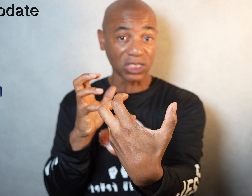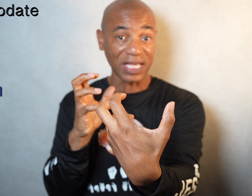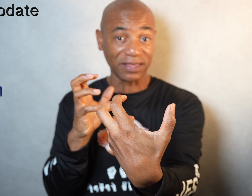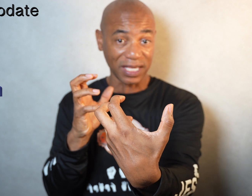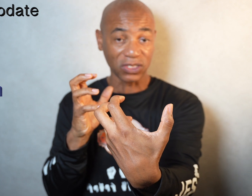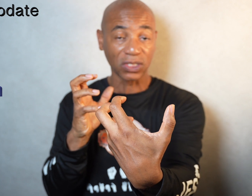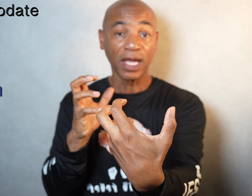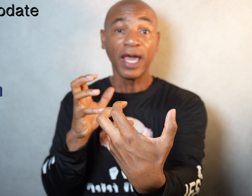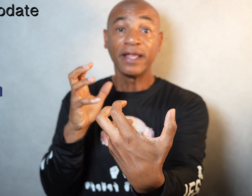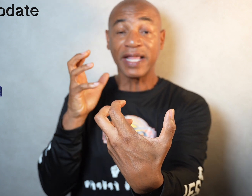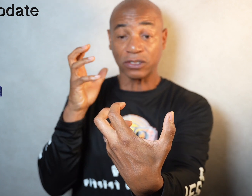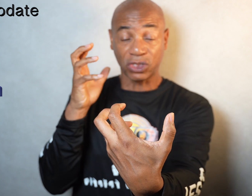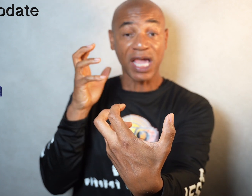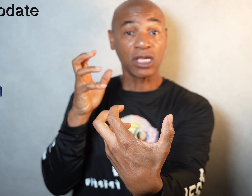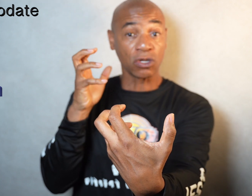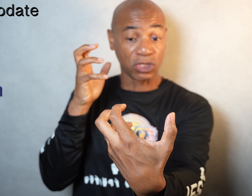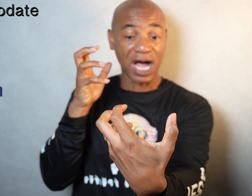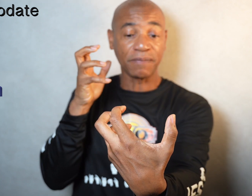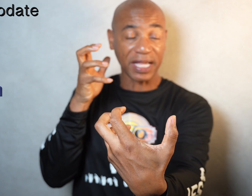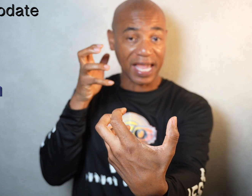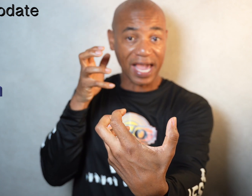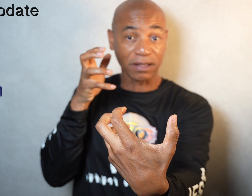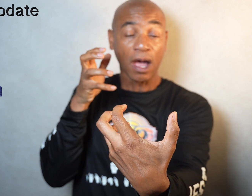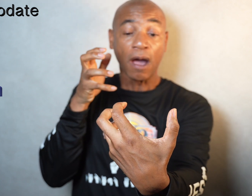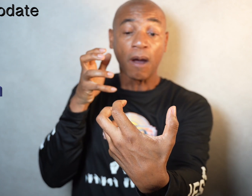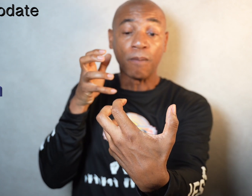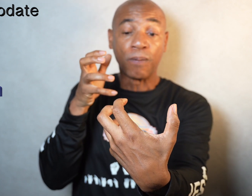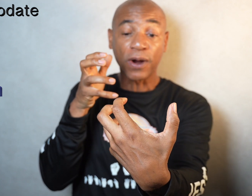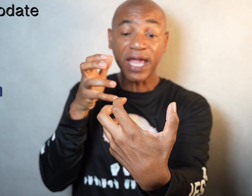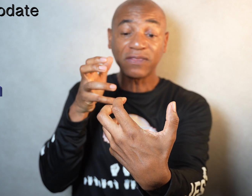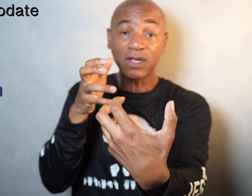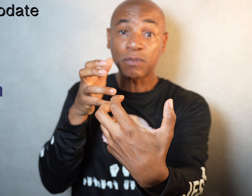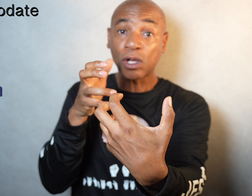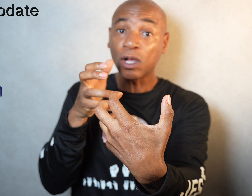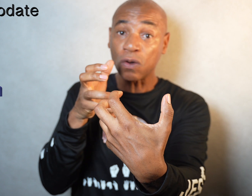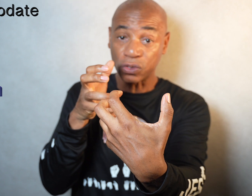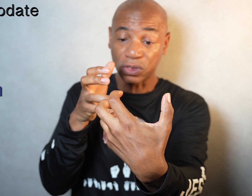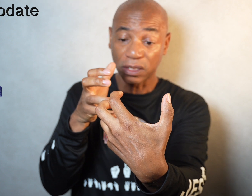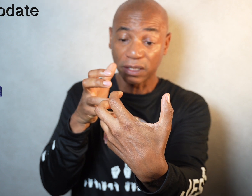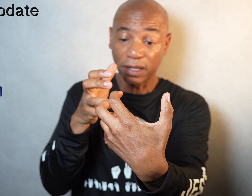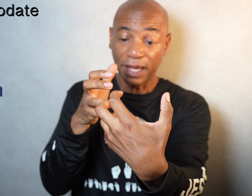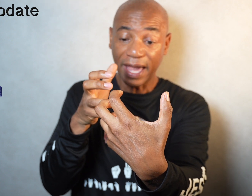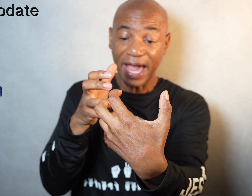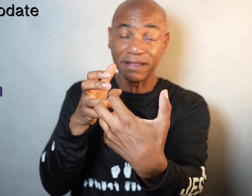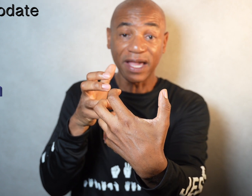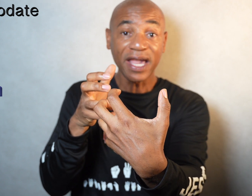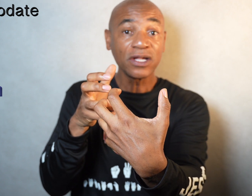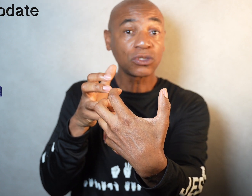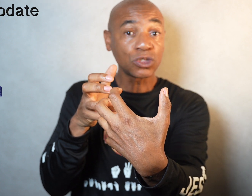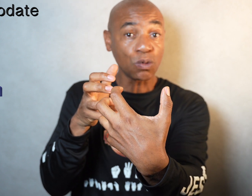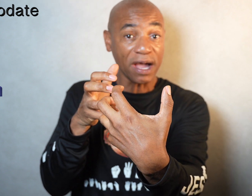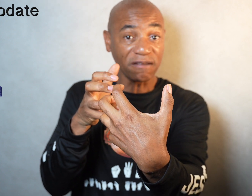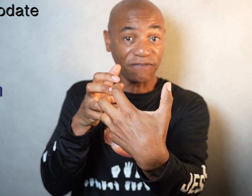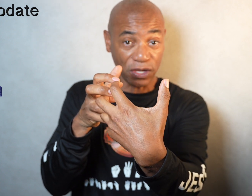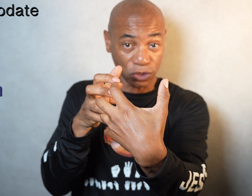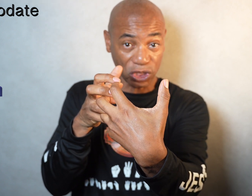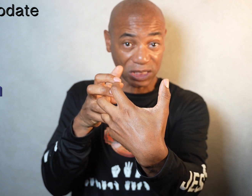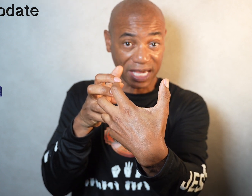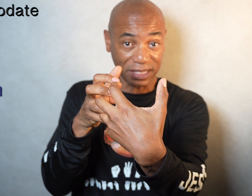like this. Now take your dominant hand, bring them close, and intertwine the fingers just like